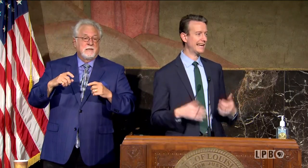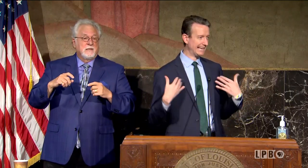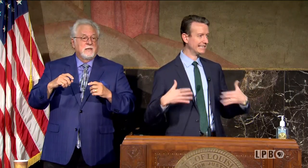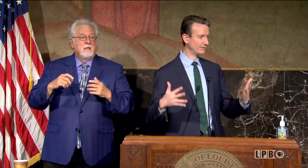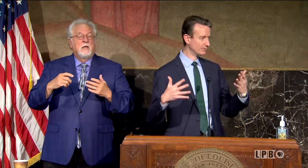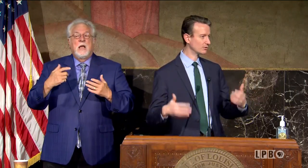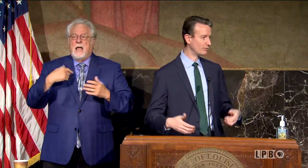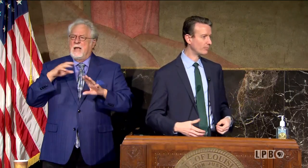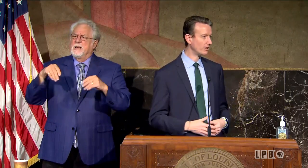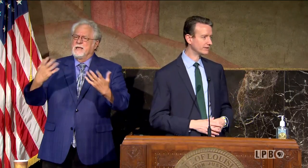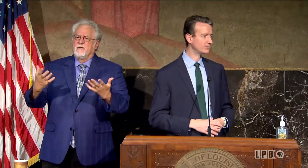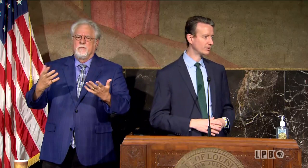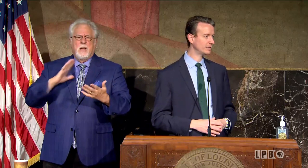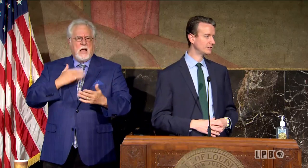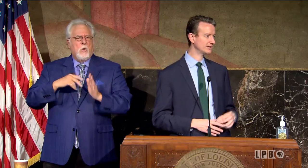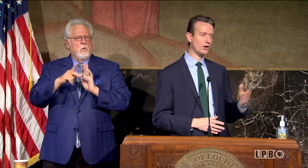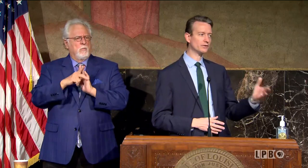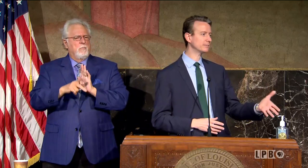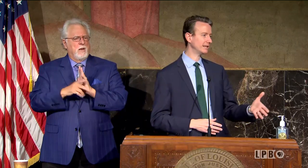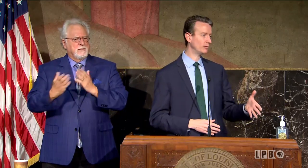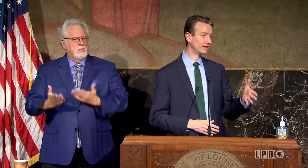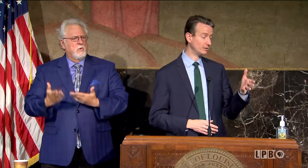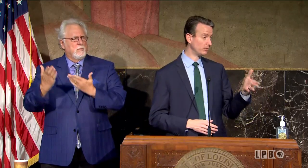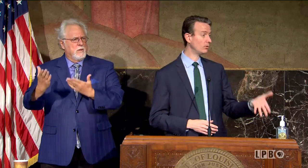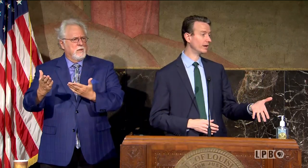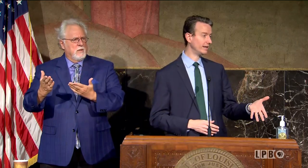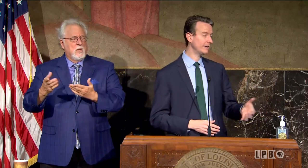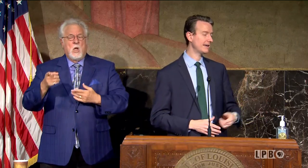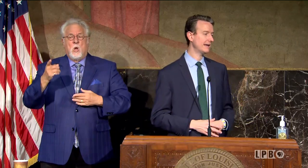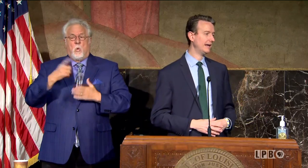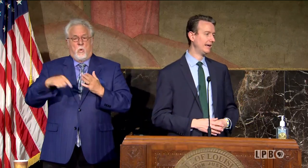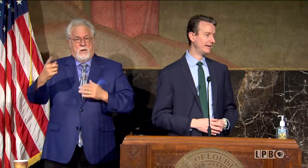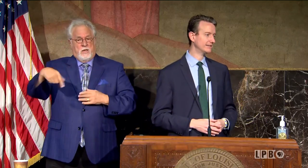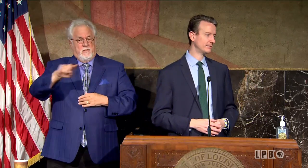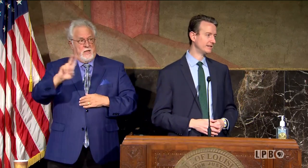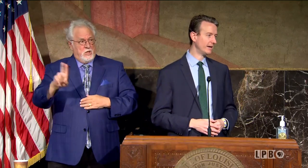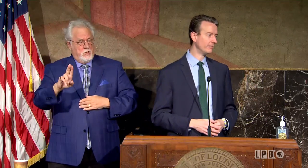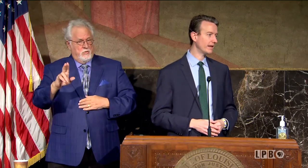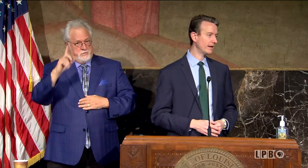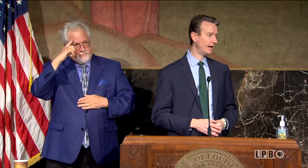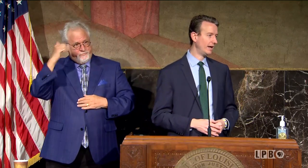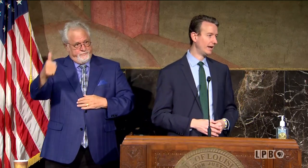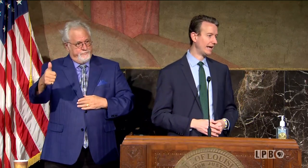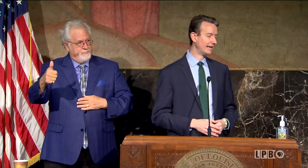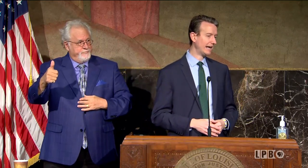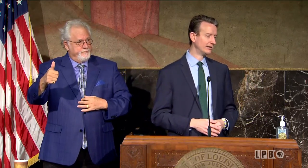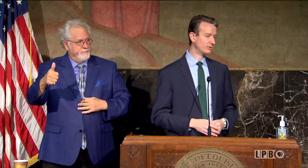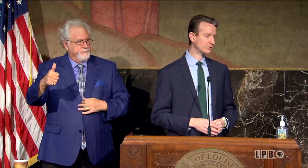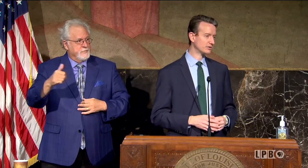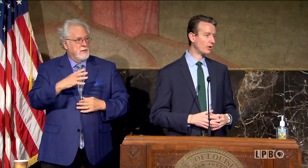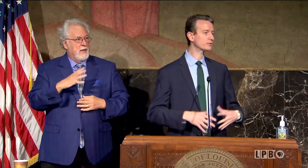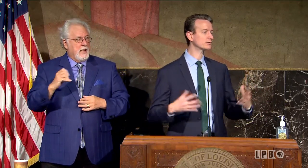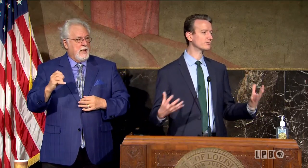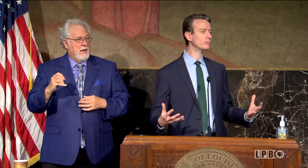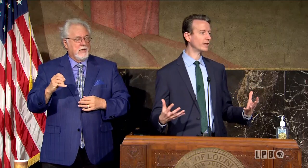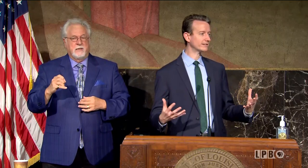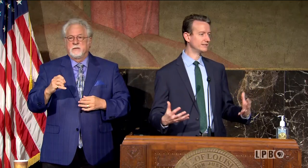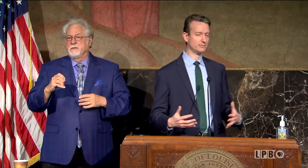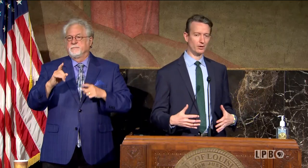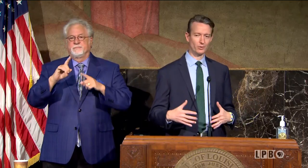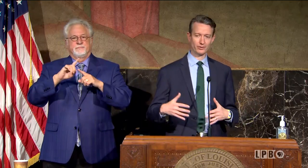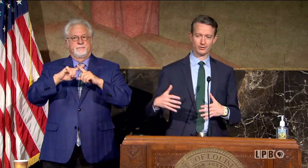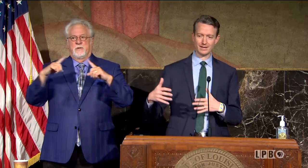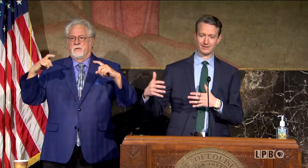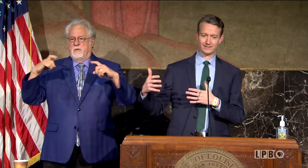experts, and to give them sort of our policy recommendations. Ultimately, what they deploy is up to them. And there's all sorts of